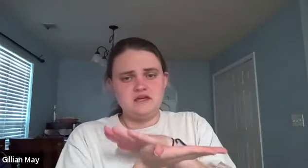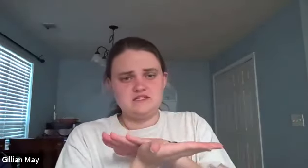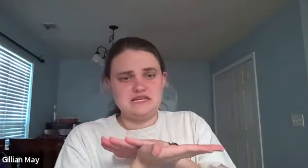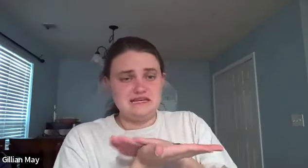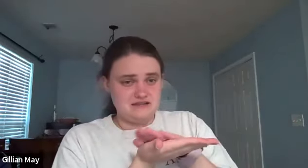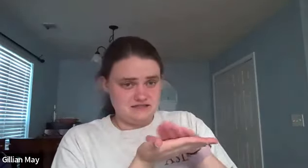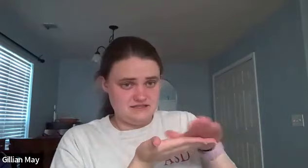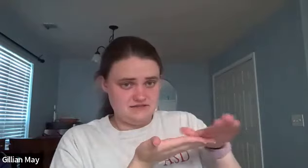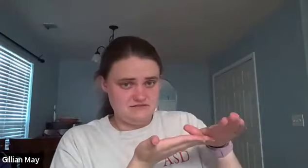is nice.